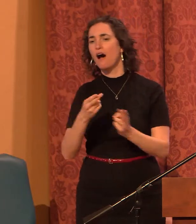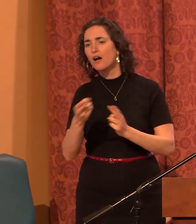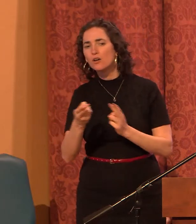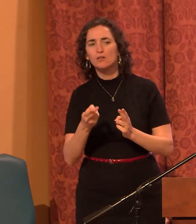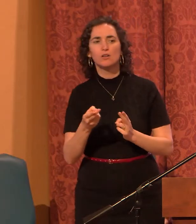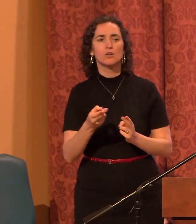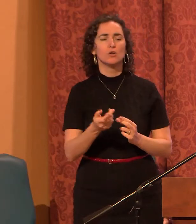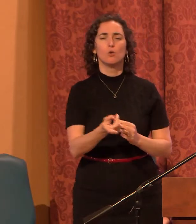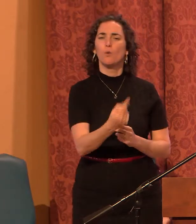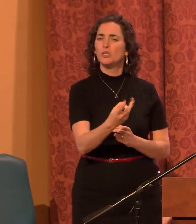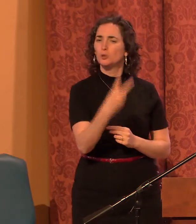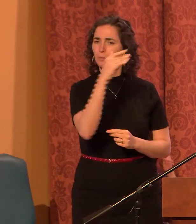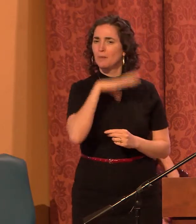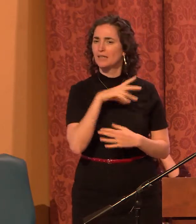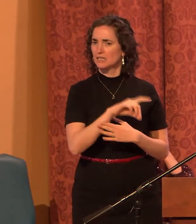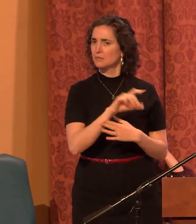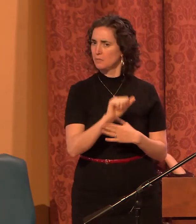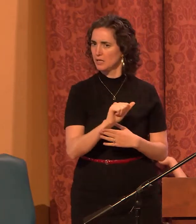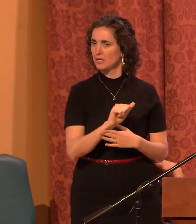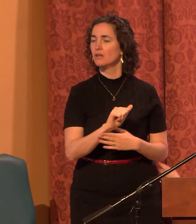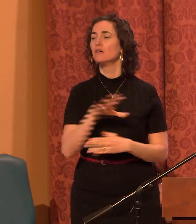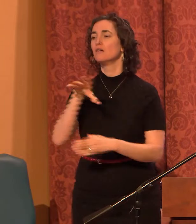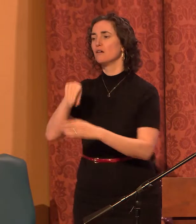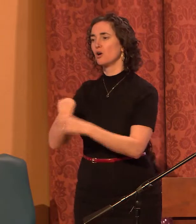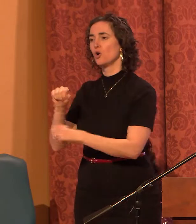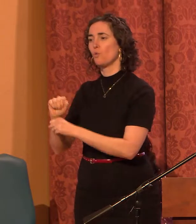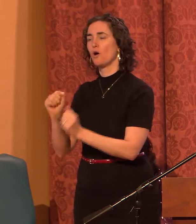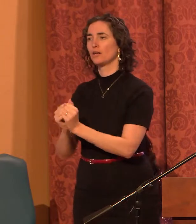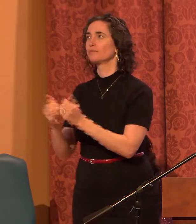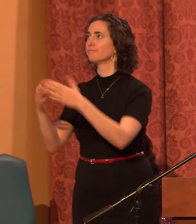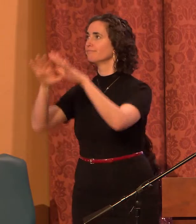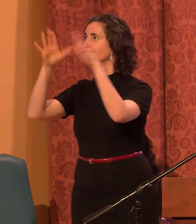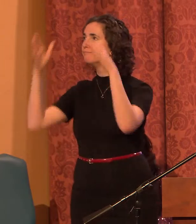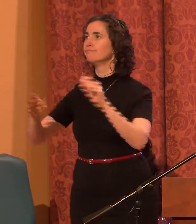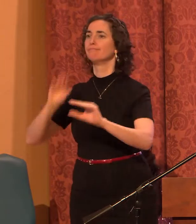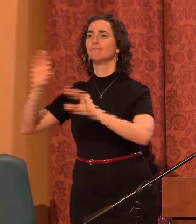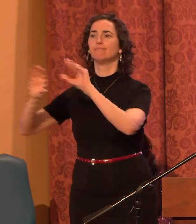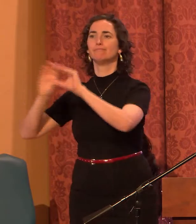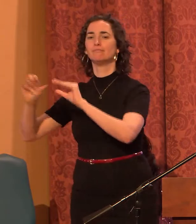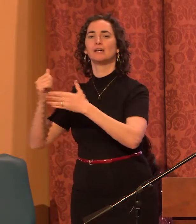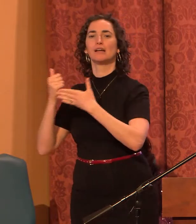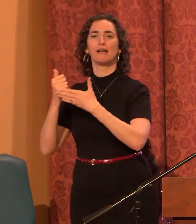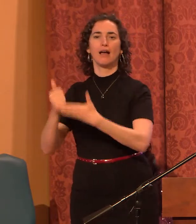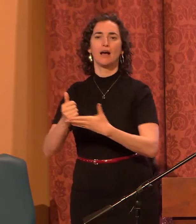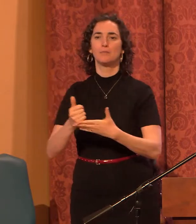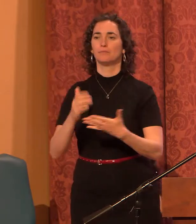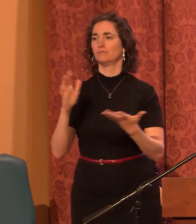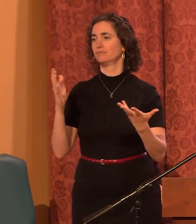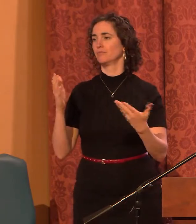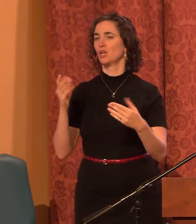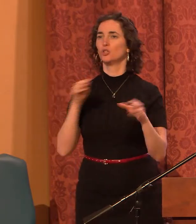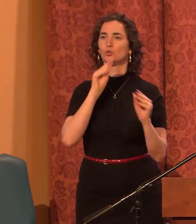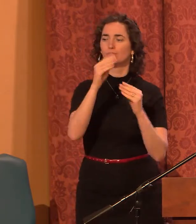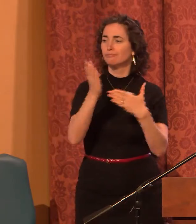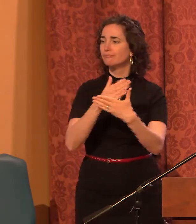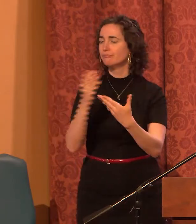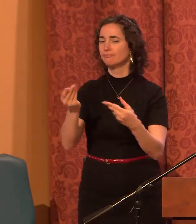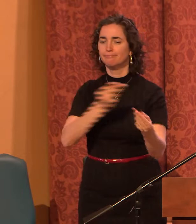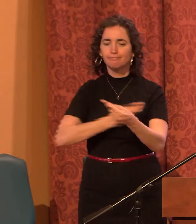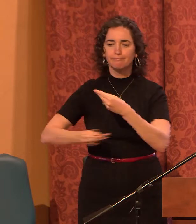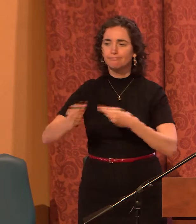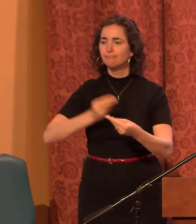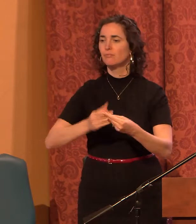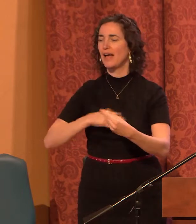with disabilities to work in their warehouse to assist with the sorting and shredding. These men